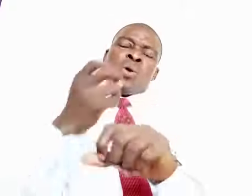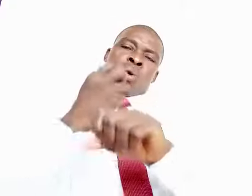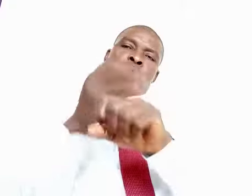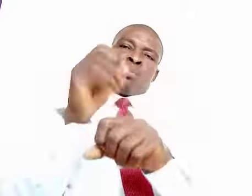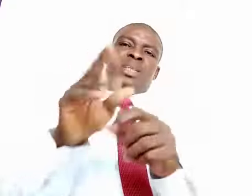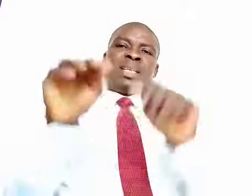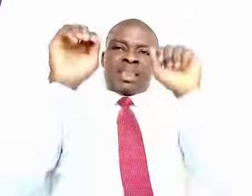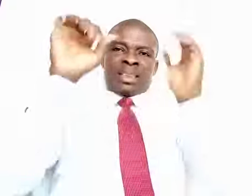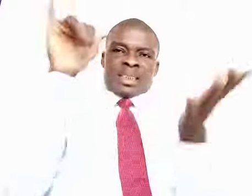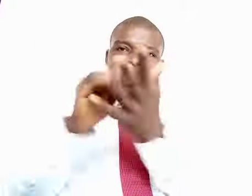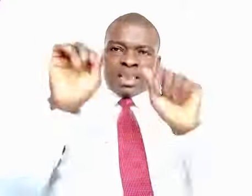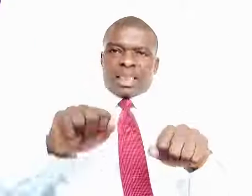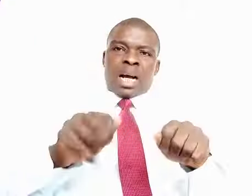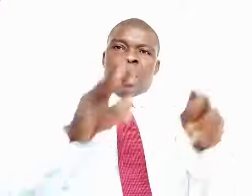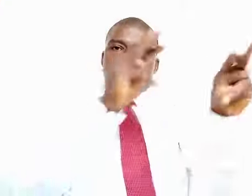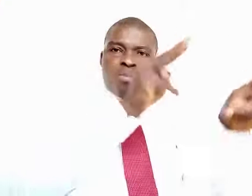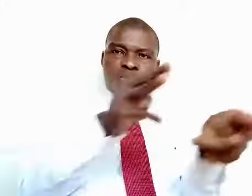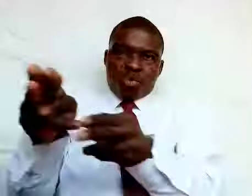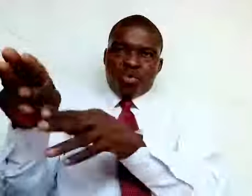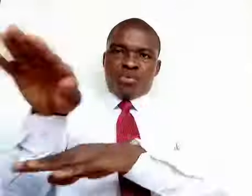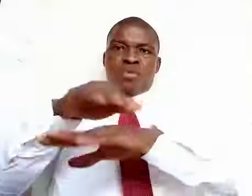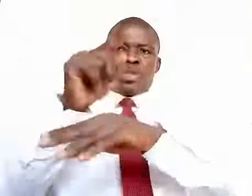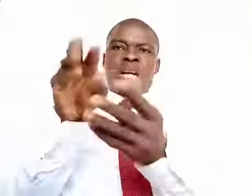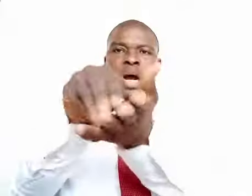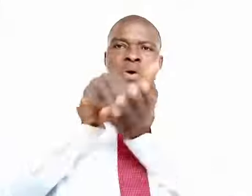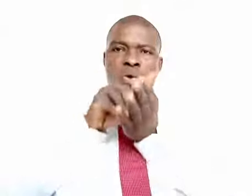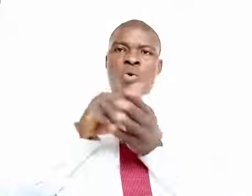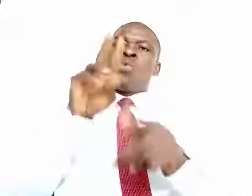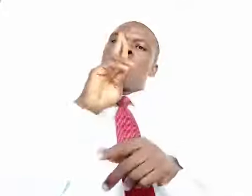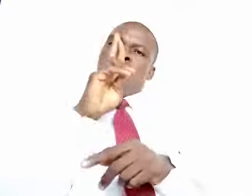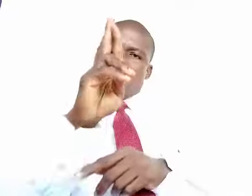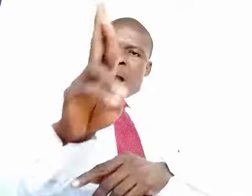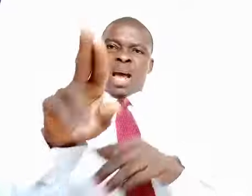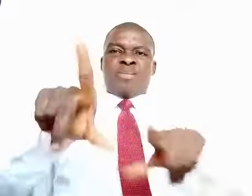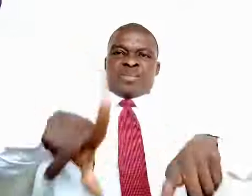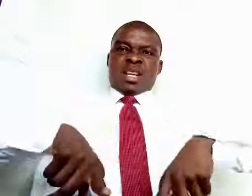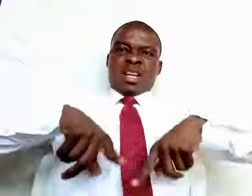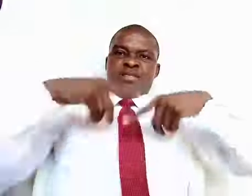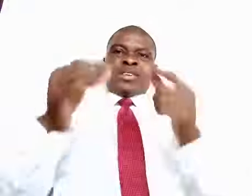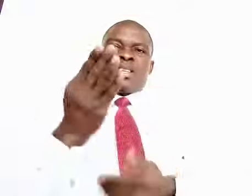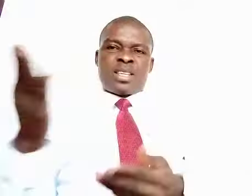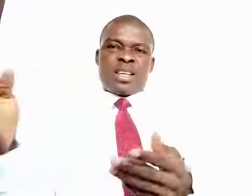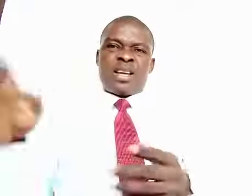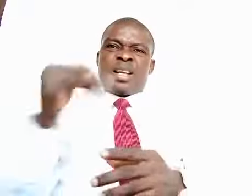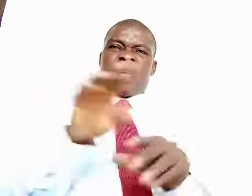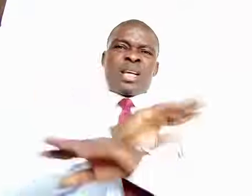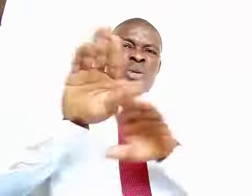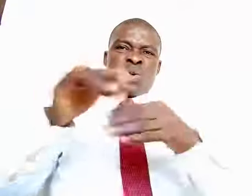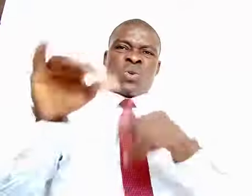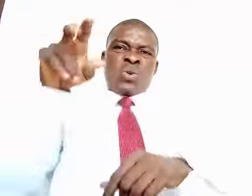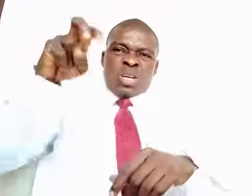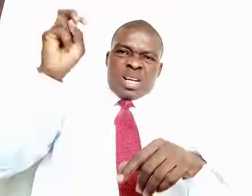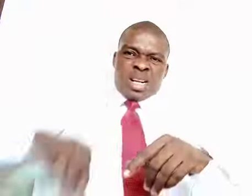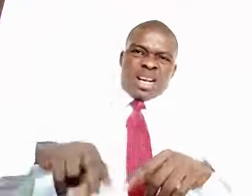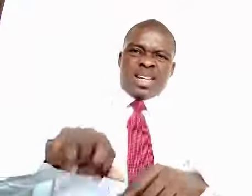things. They do not need anybody or anything to move them. Non-living things cannot move on their own.